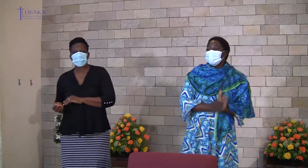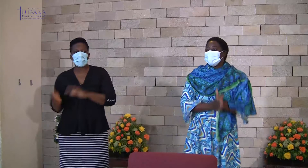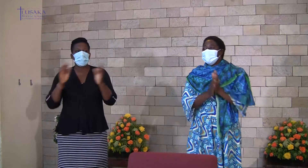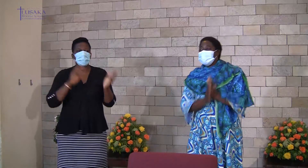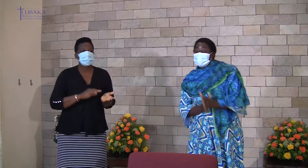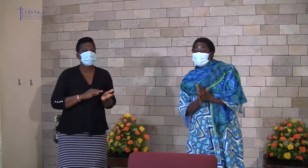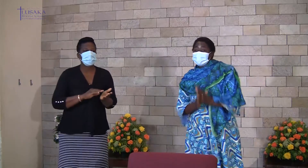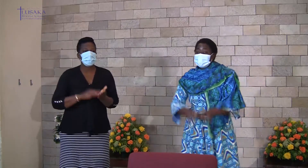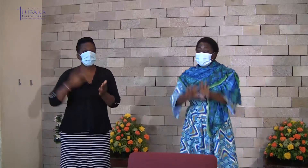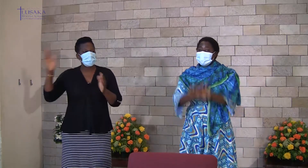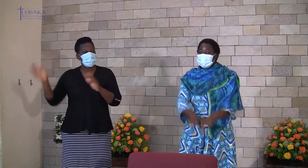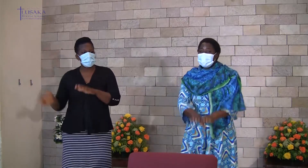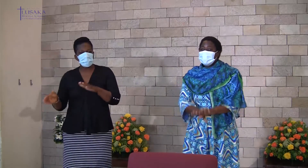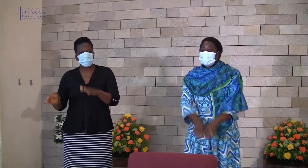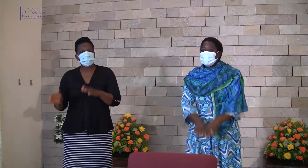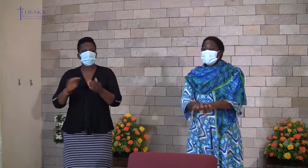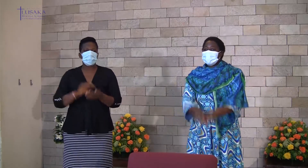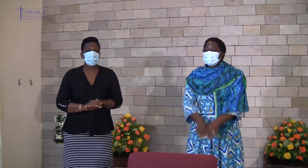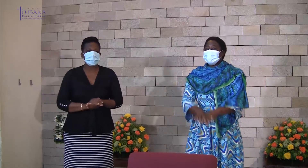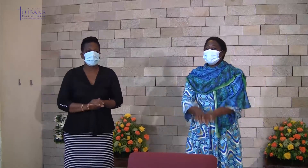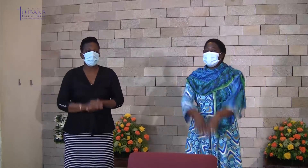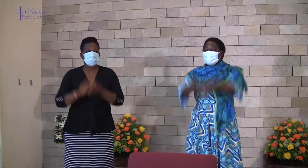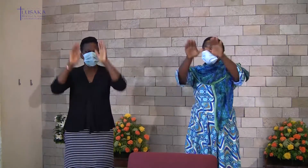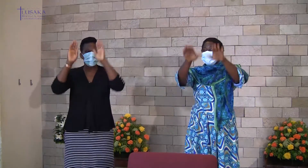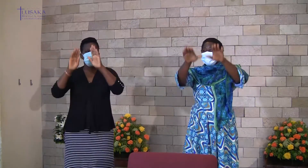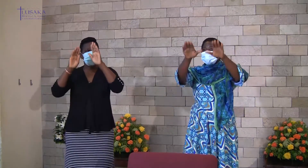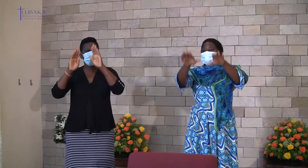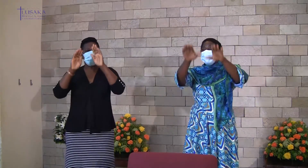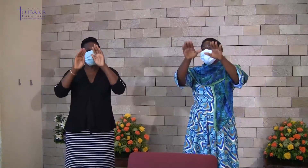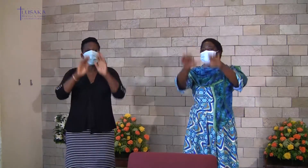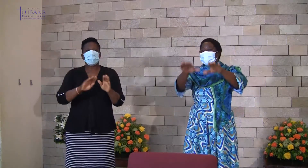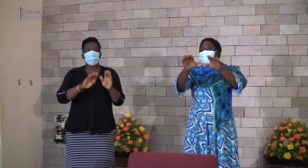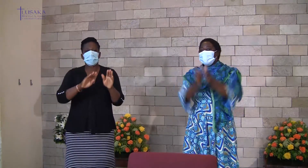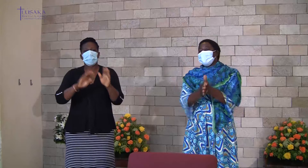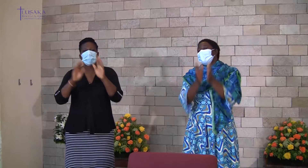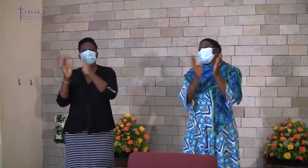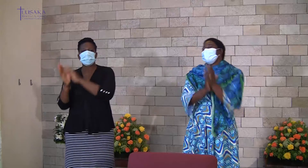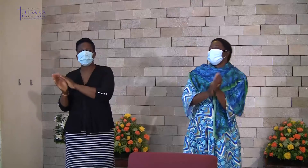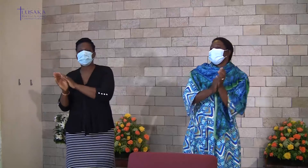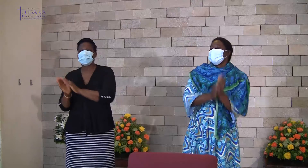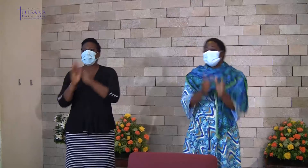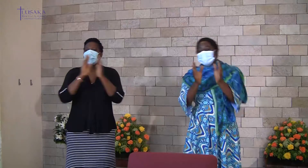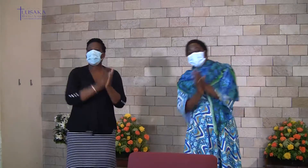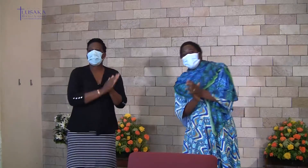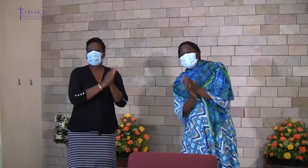Praise him. Praise him in the morning, praise him in the noontime.